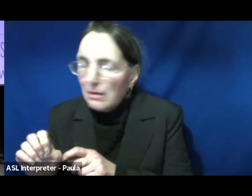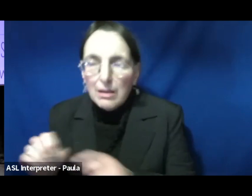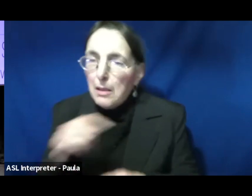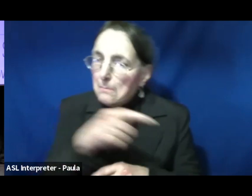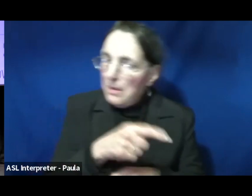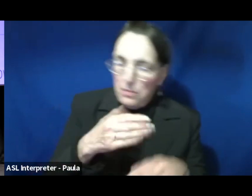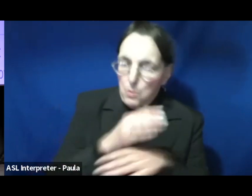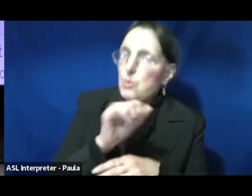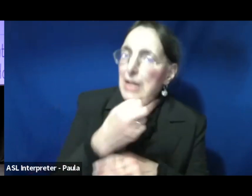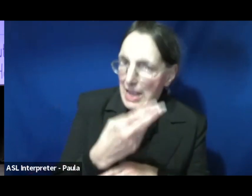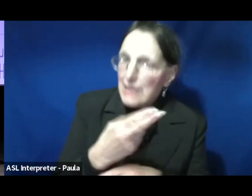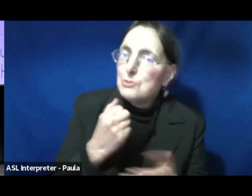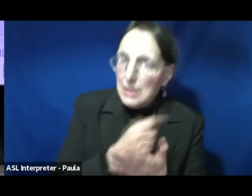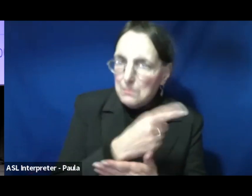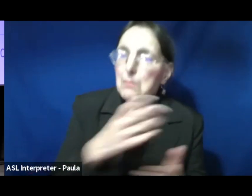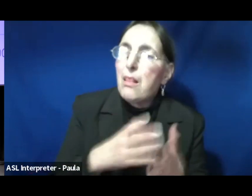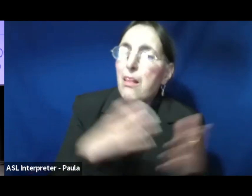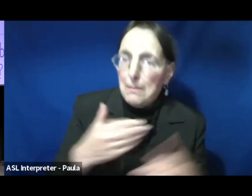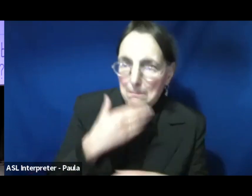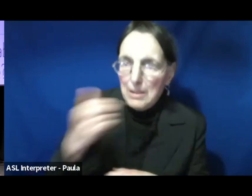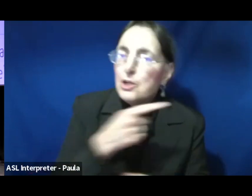soil.